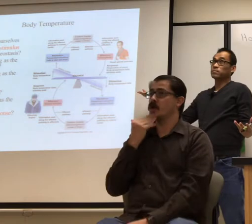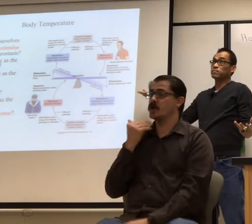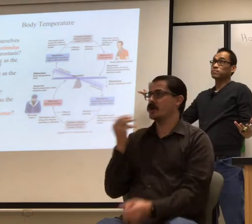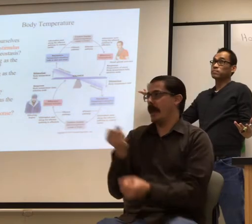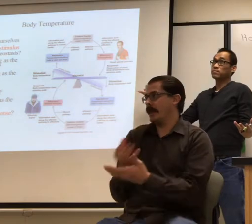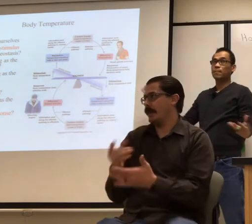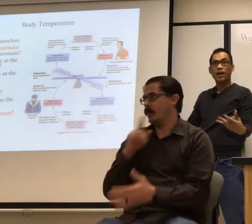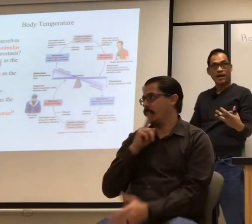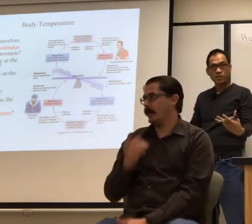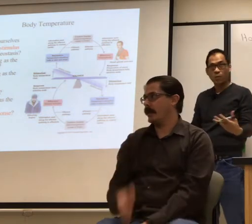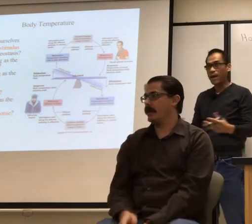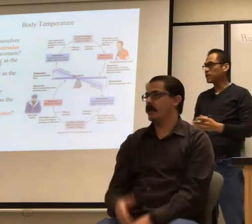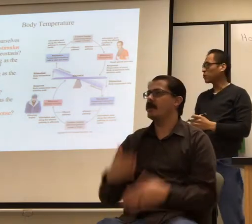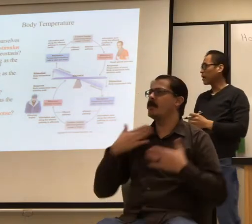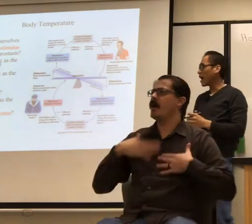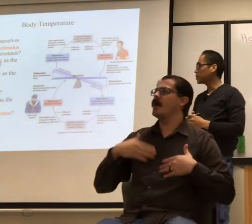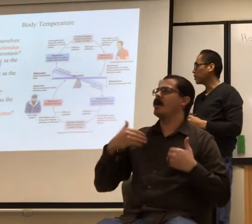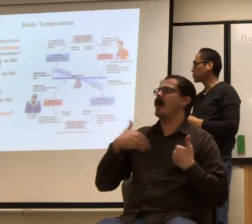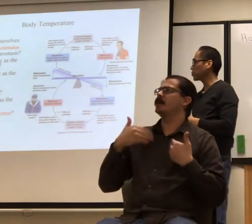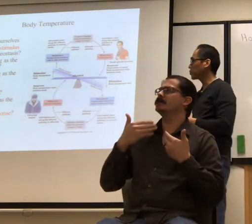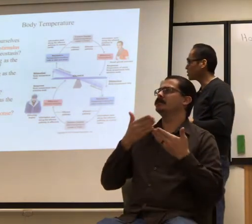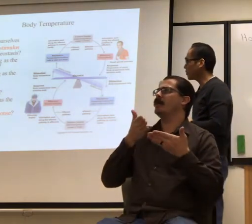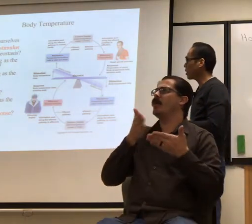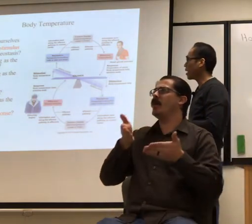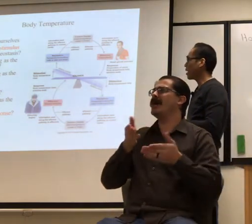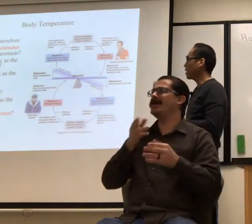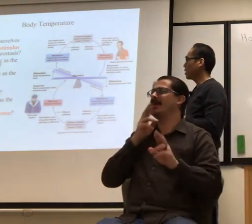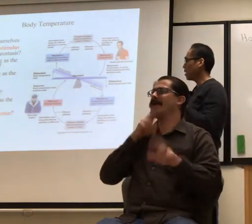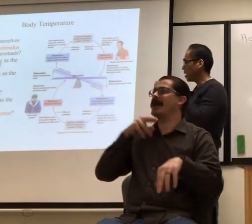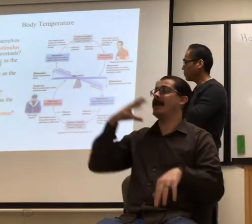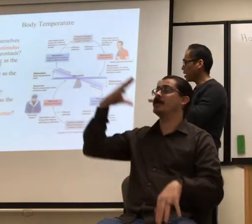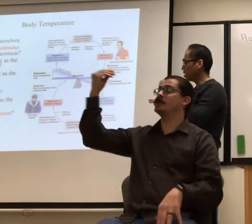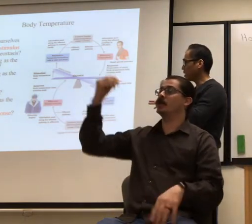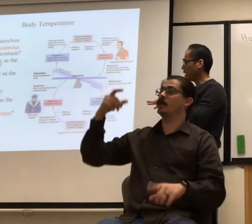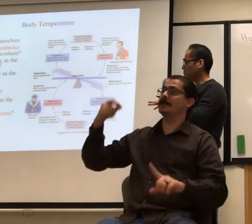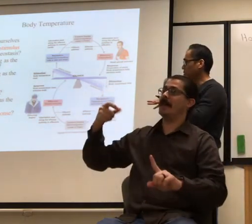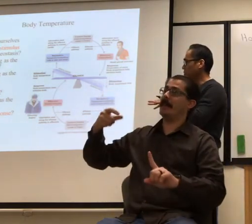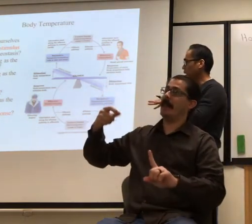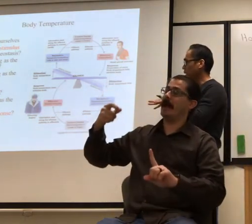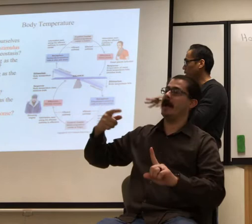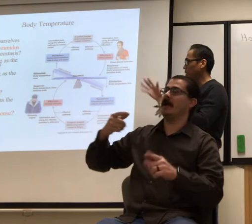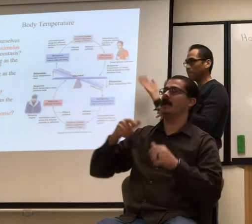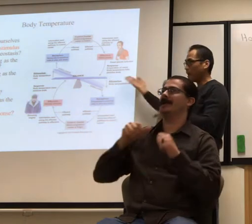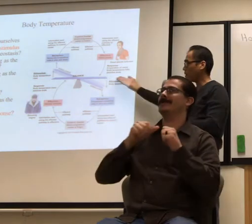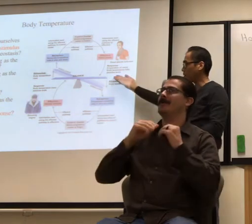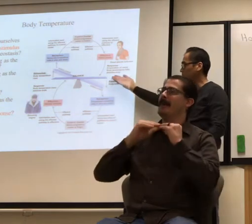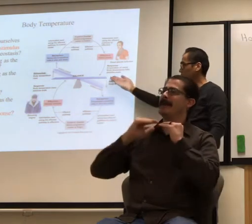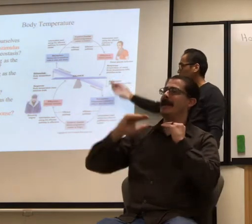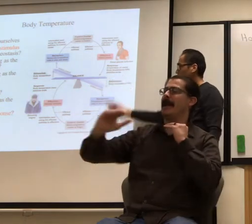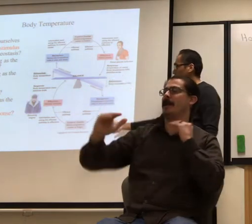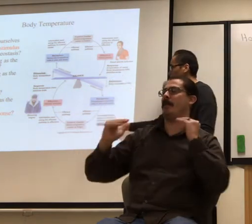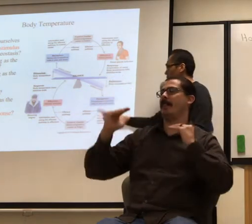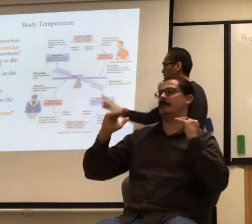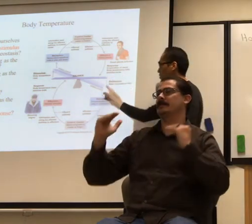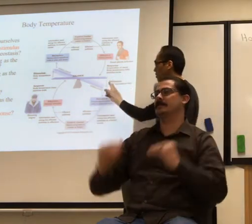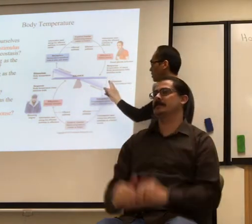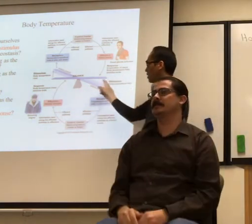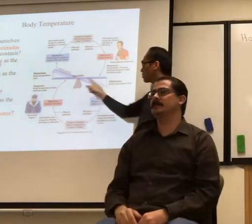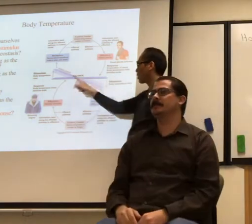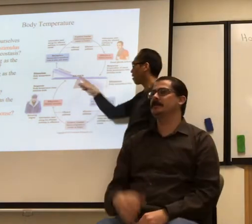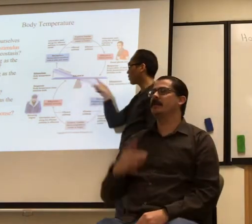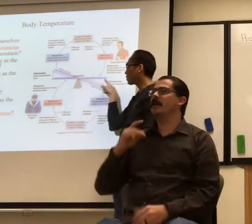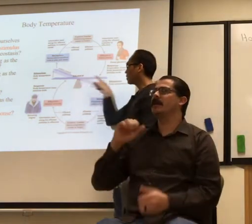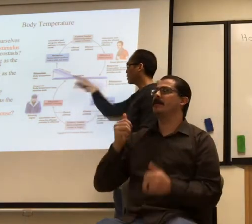anything. The body has a way to react to external stimuli and maintain some kind of balance. I like how they